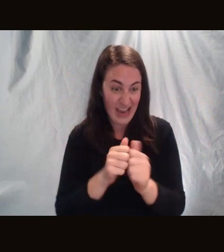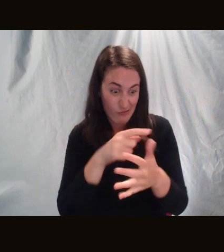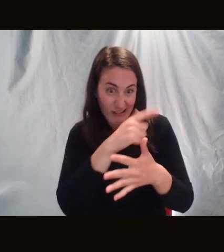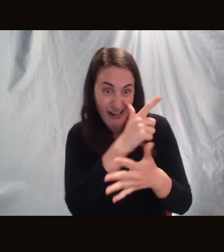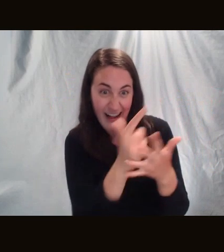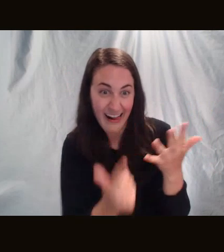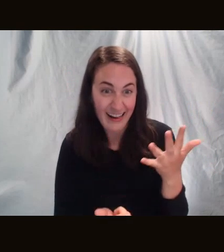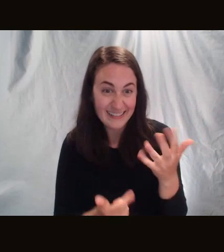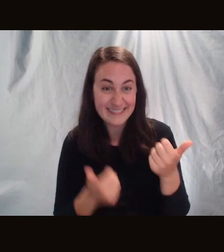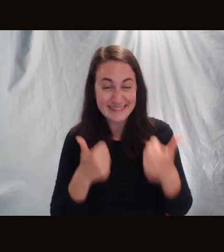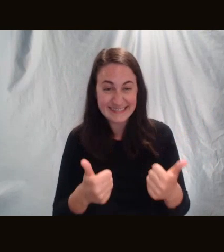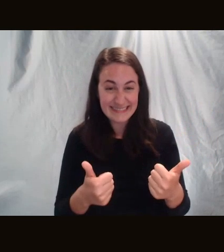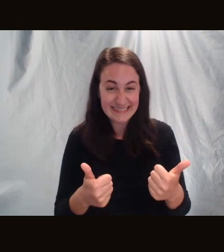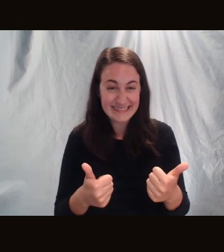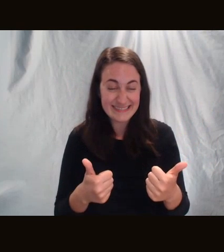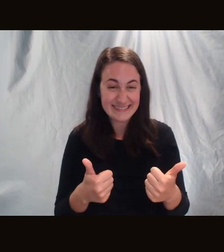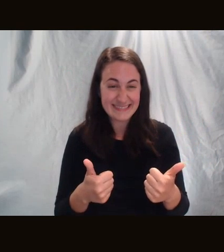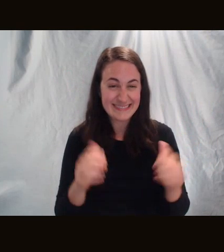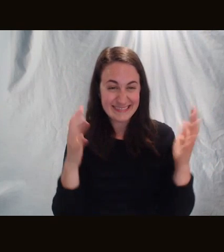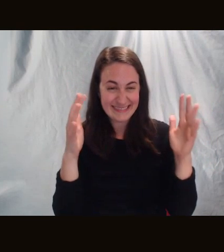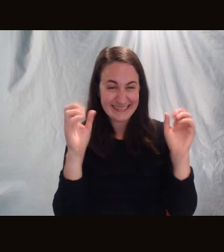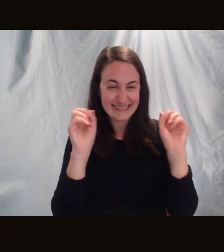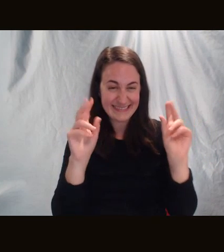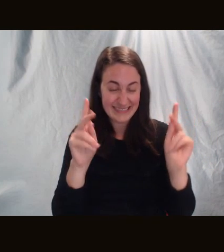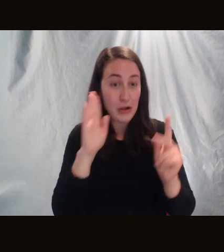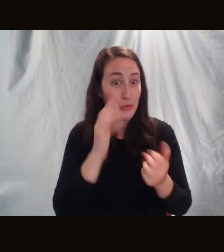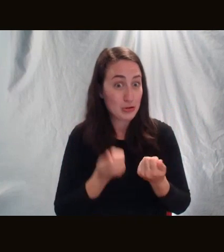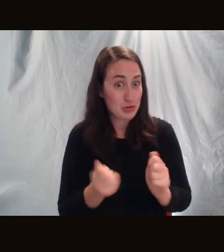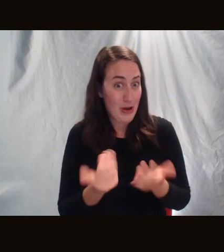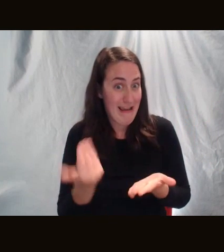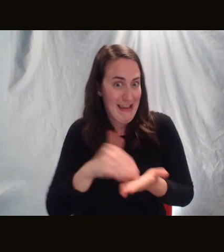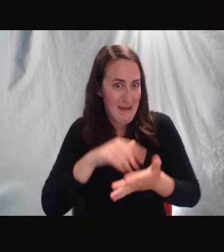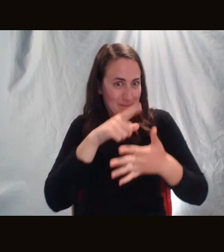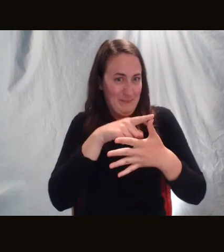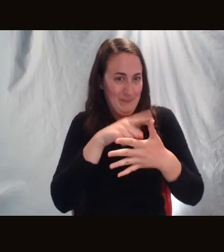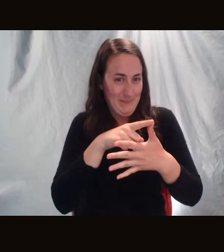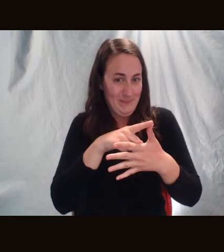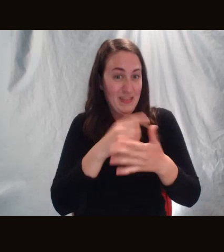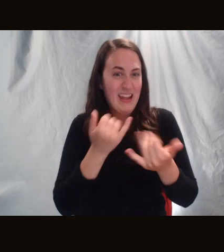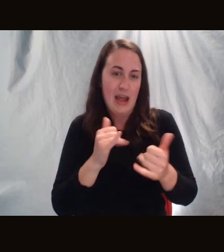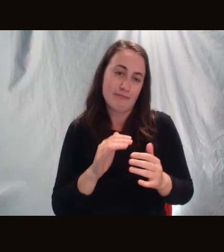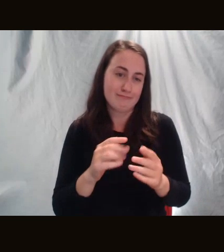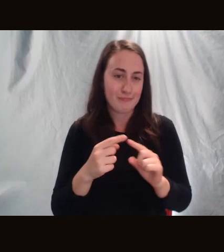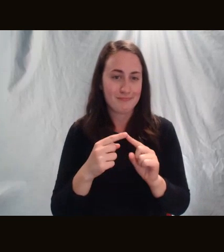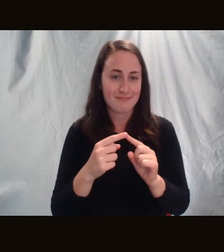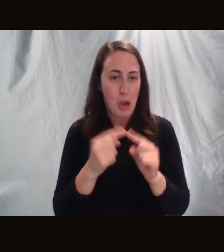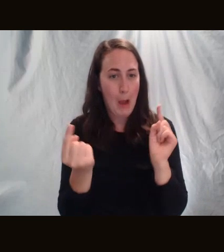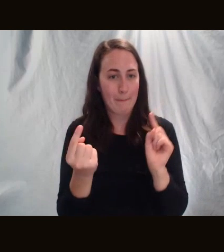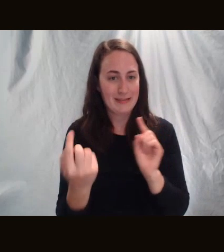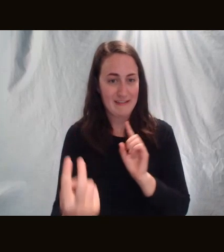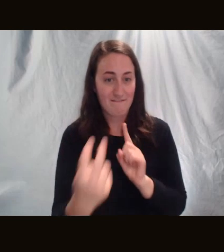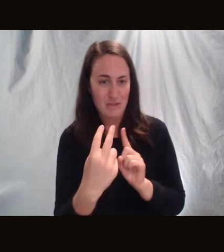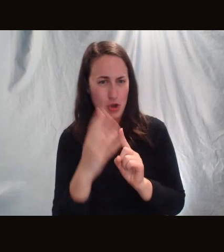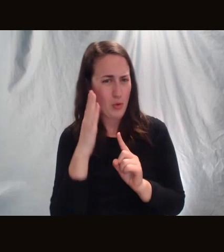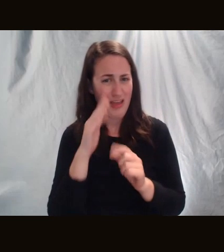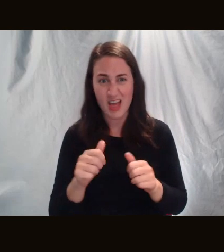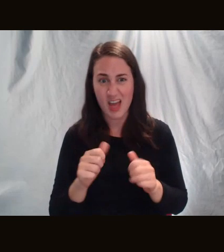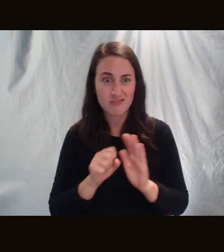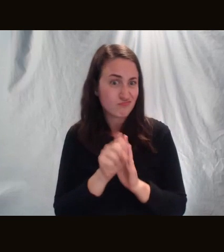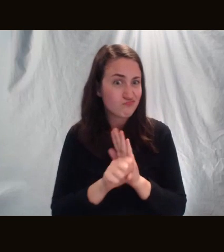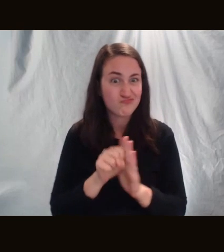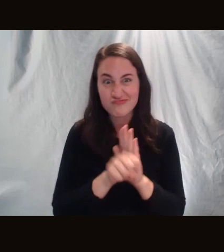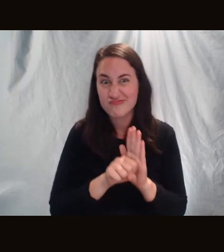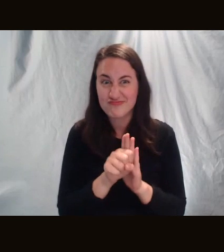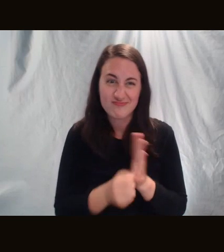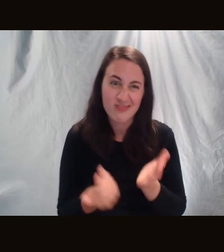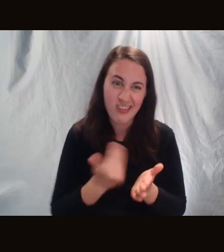So, yes, all right. We're gonna try once again from the top, from this direction now, and then we're just gonna drill it. Drill it. Repetition